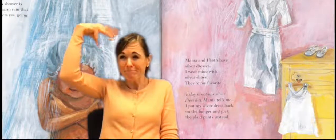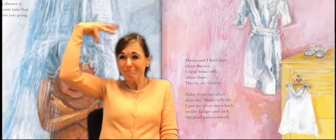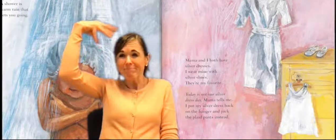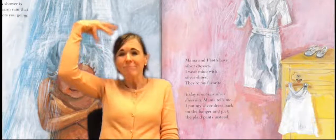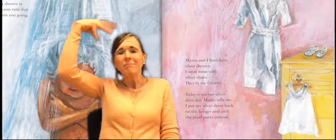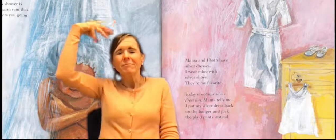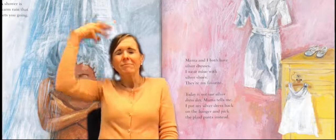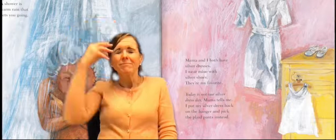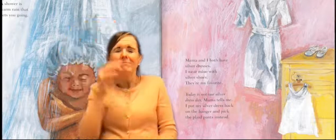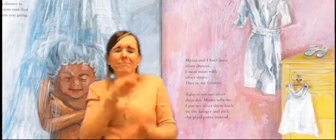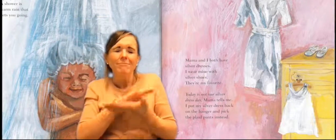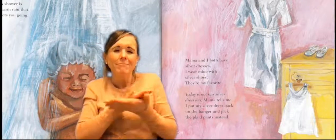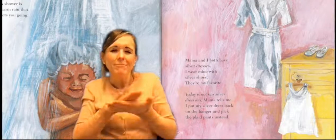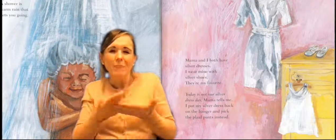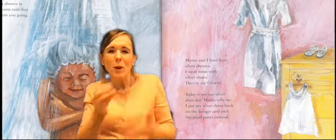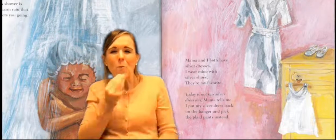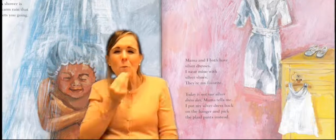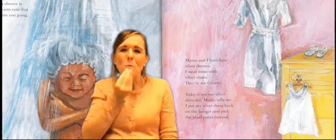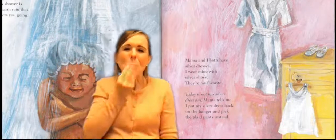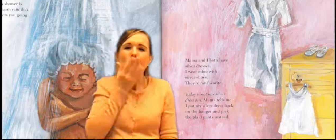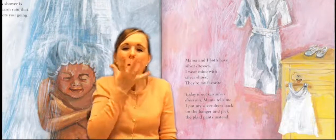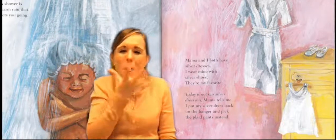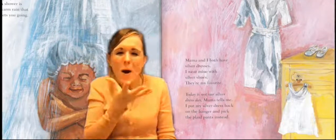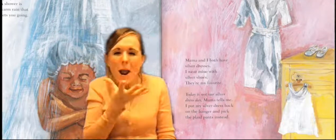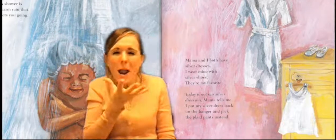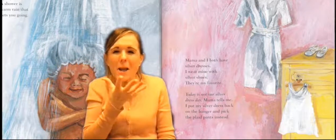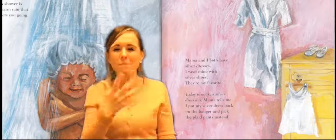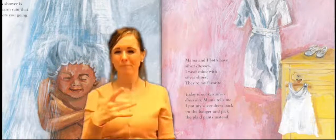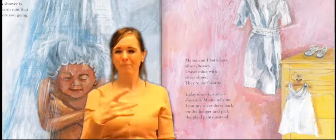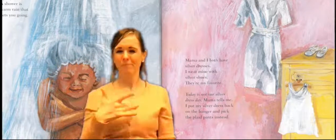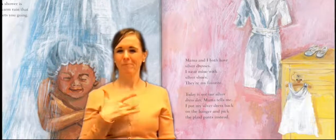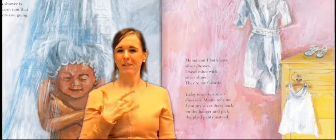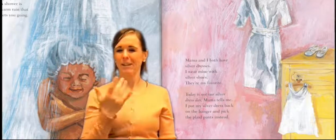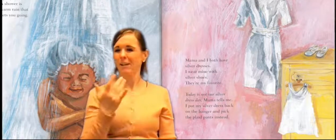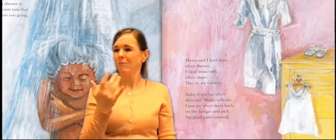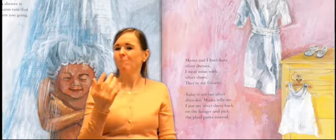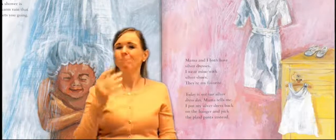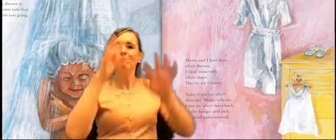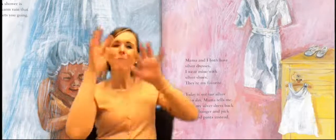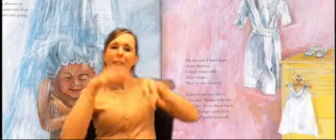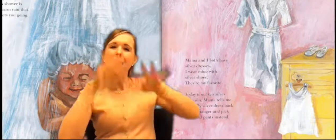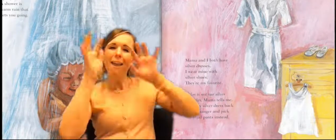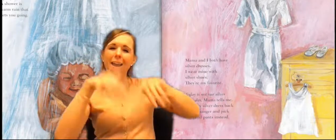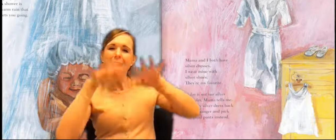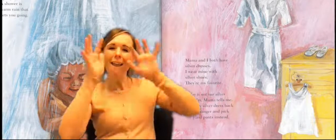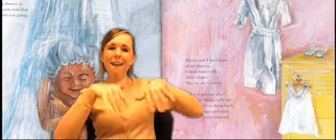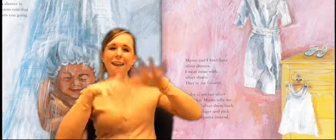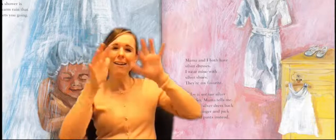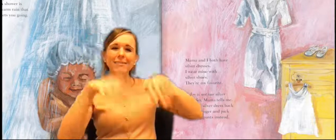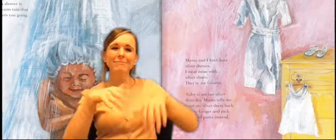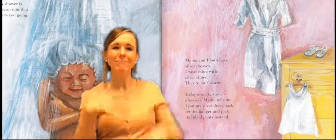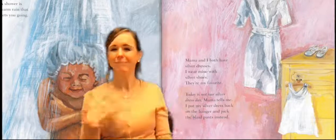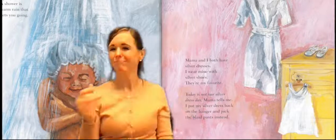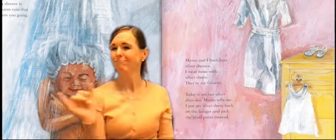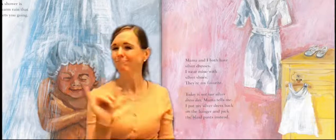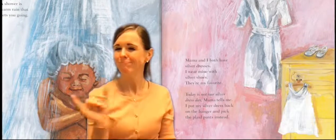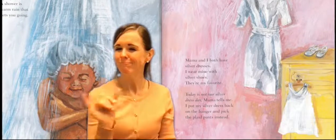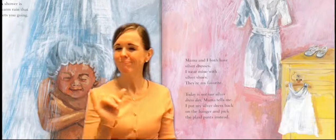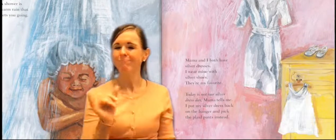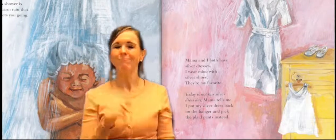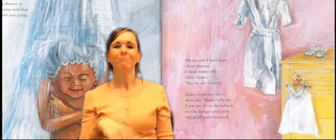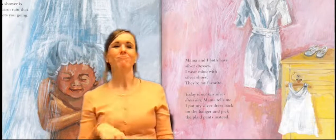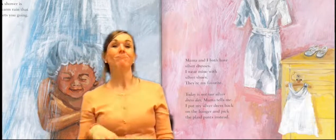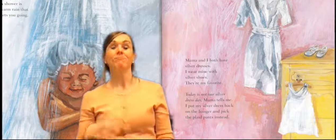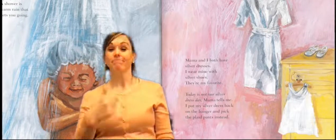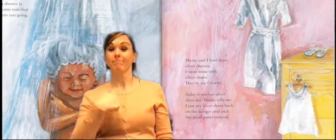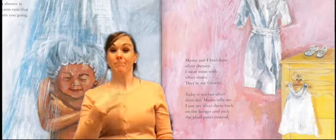Next, I go into the shower. It's nice and warm. It feels